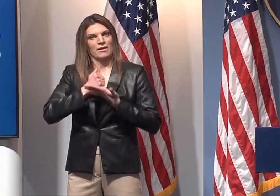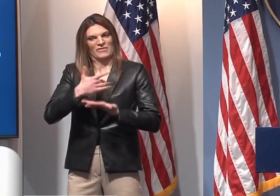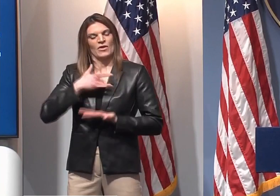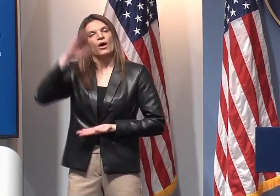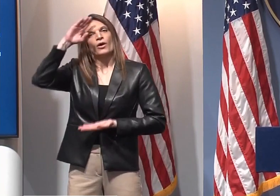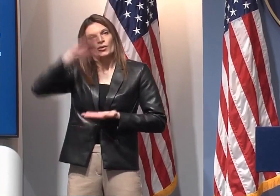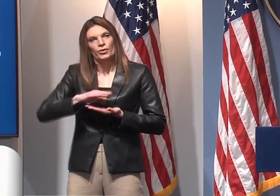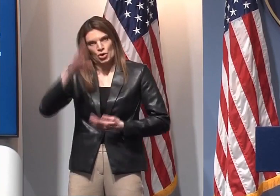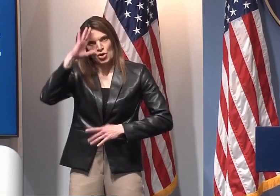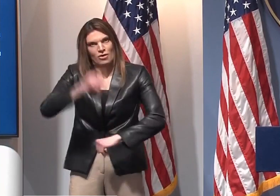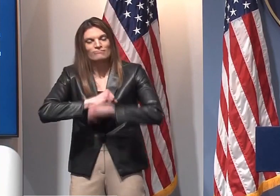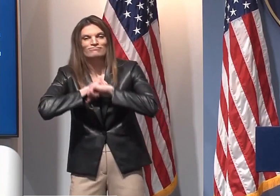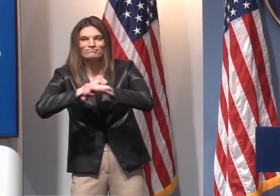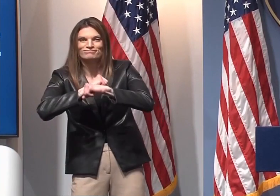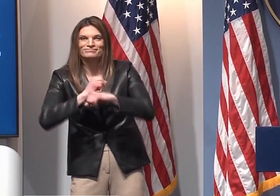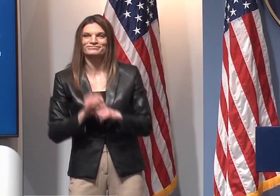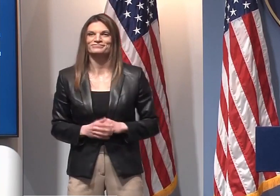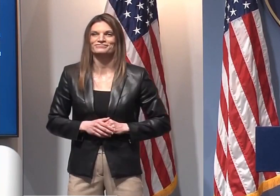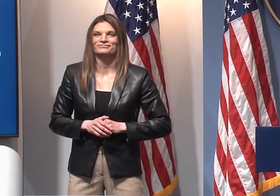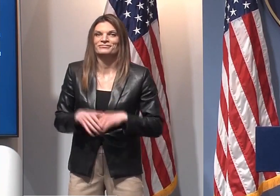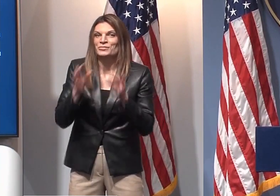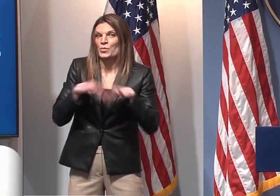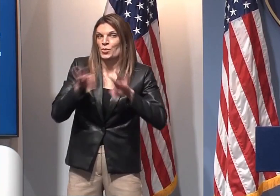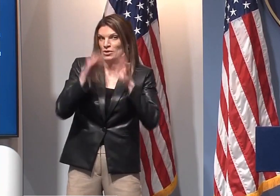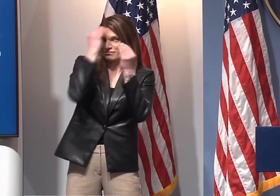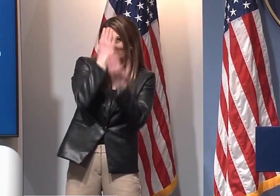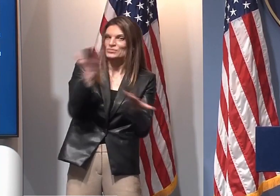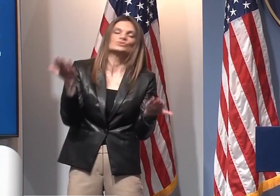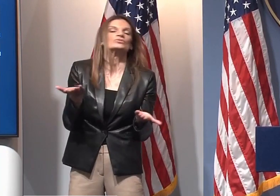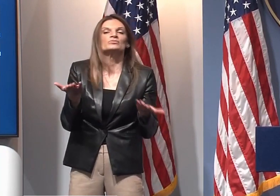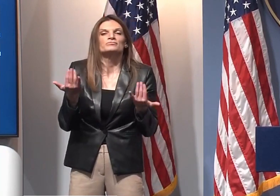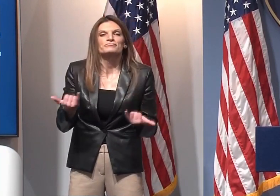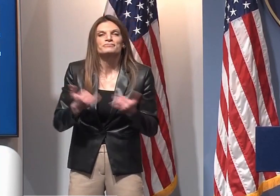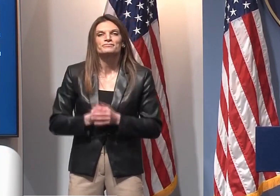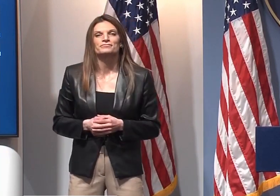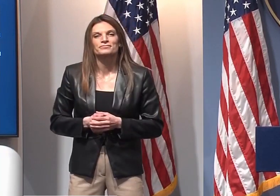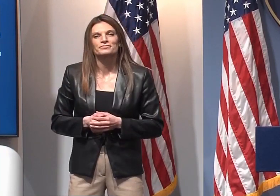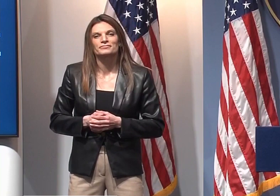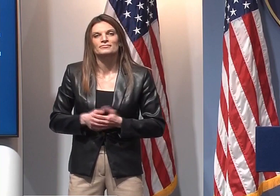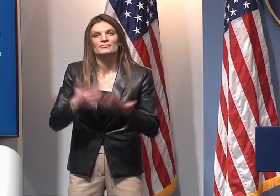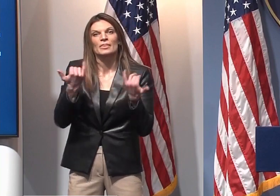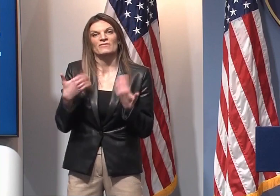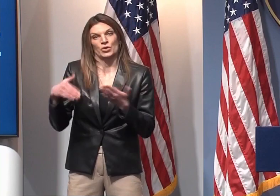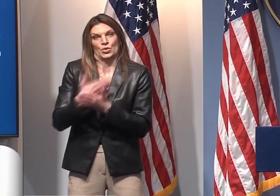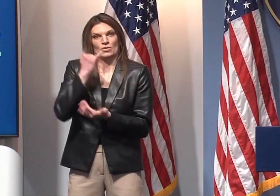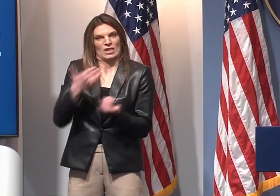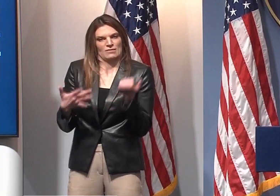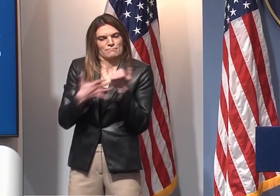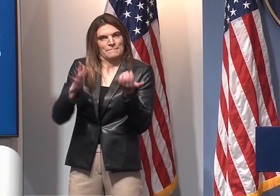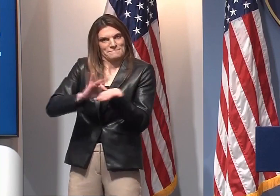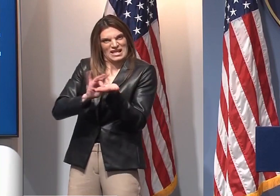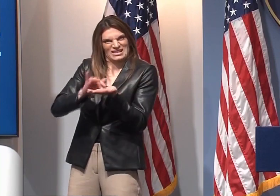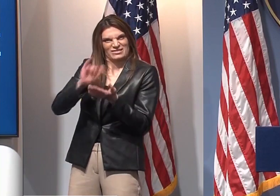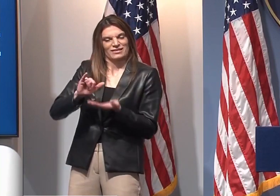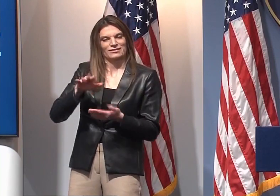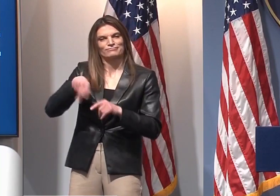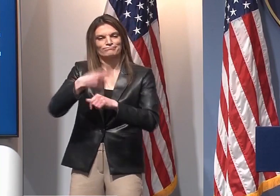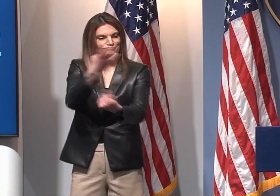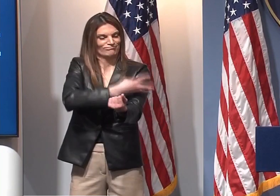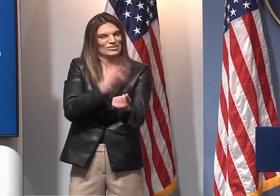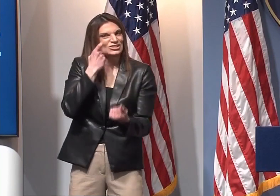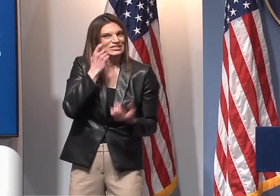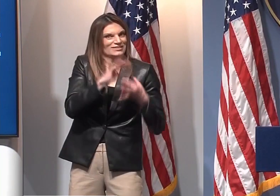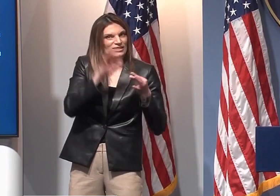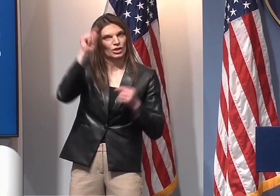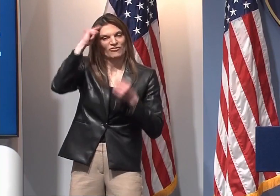very important tool that we are excited to talk about today that the governor mentioned are COVID-19 therapeutic medications. Therapeutic